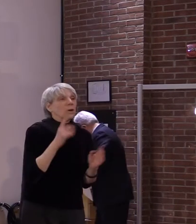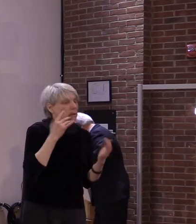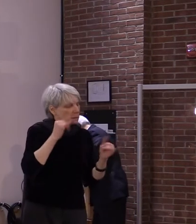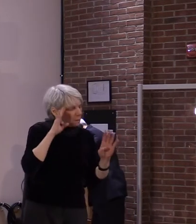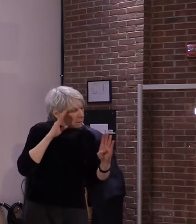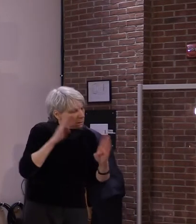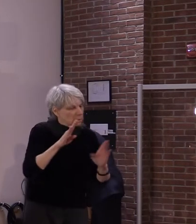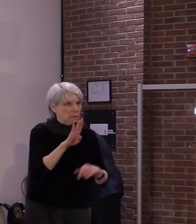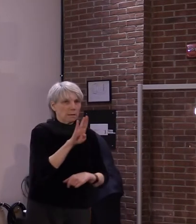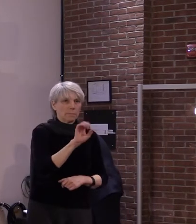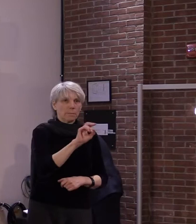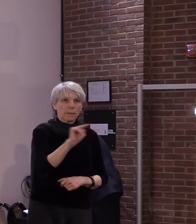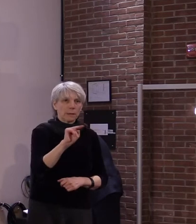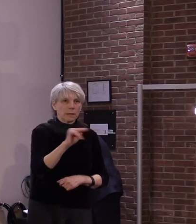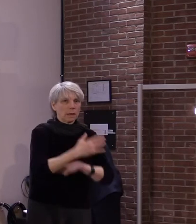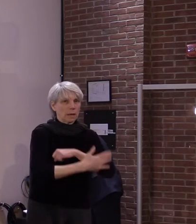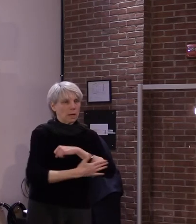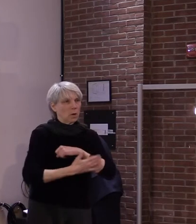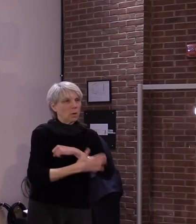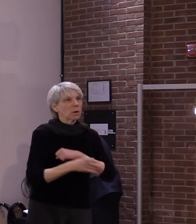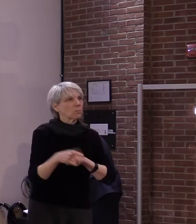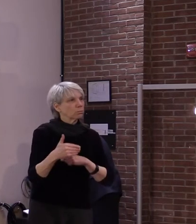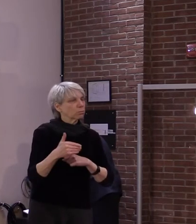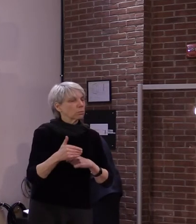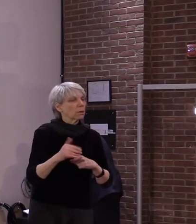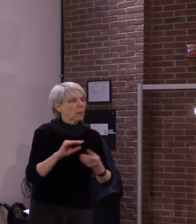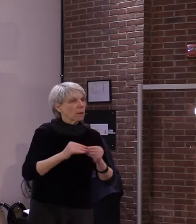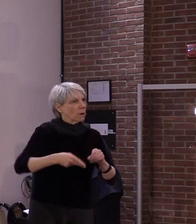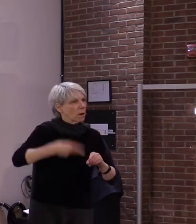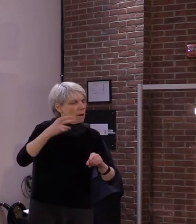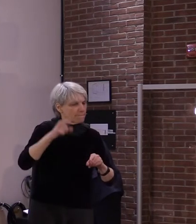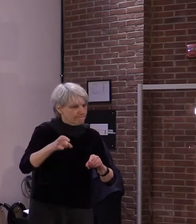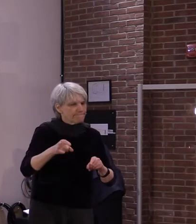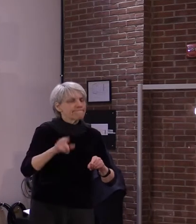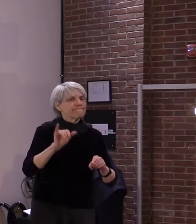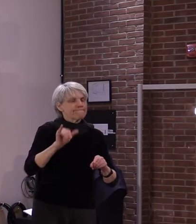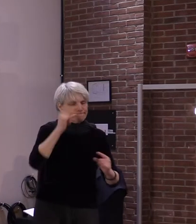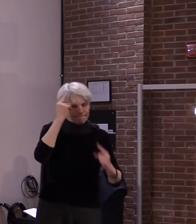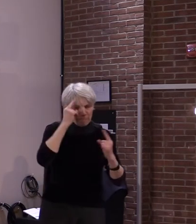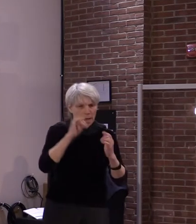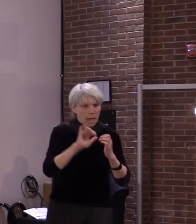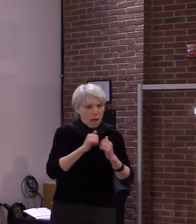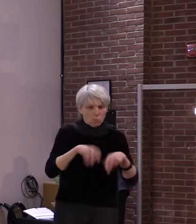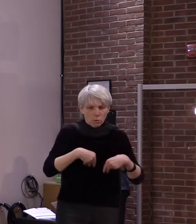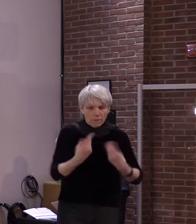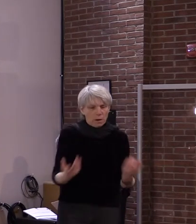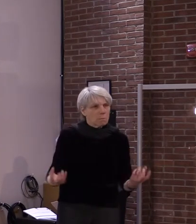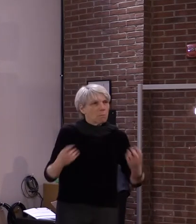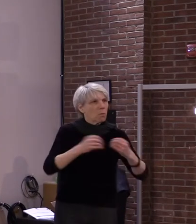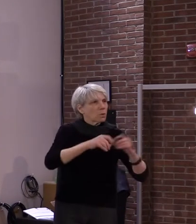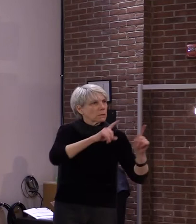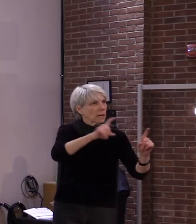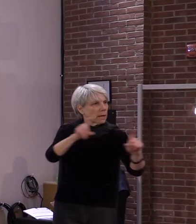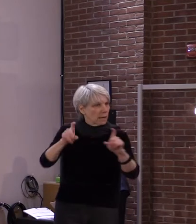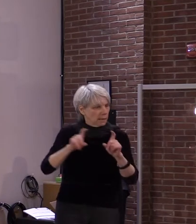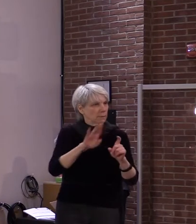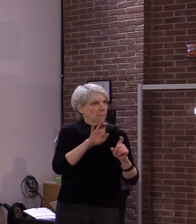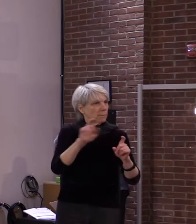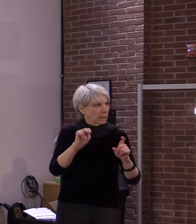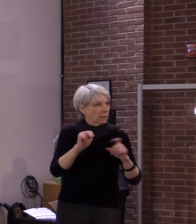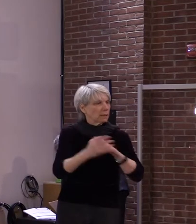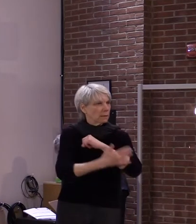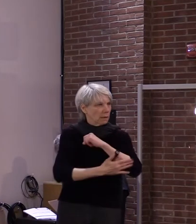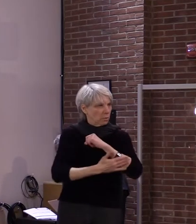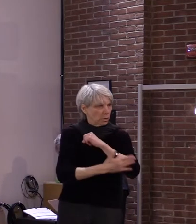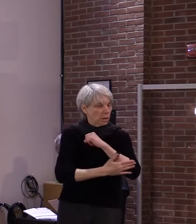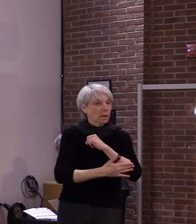county and finalizing plans to increase testing opportunities in that area testing sites will include